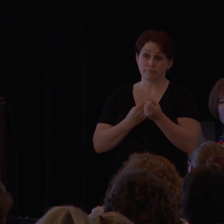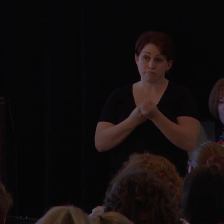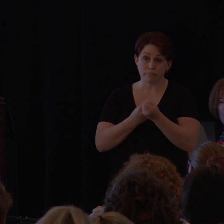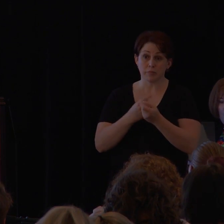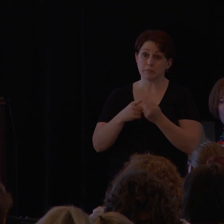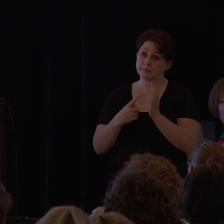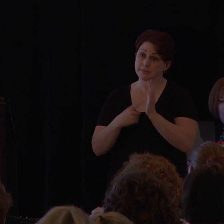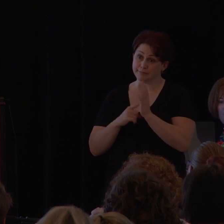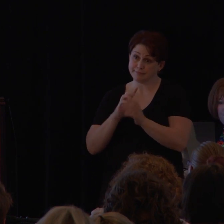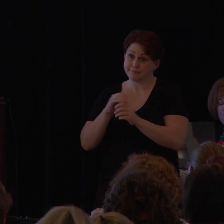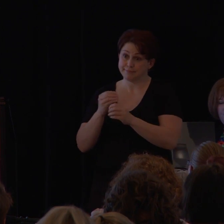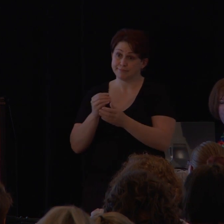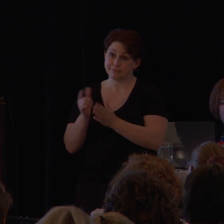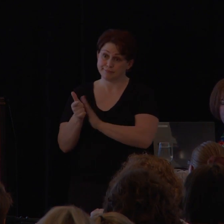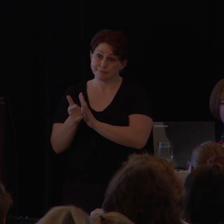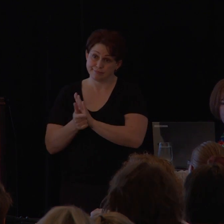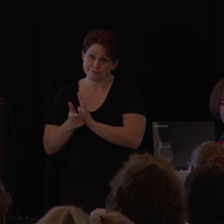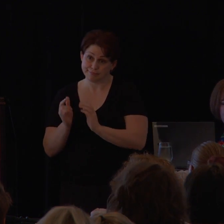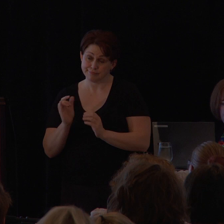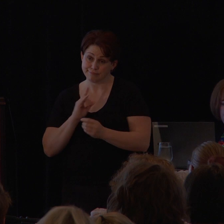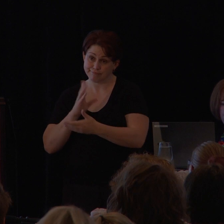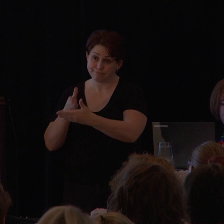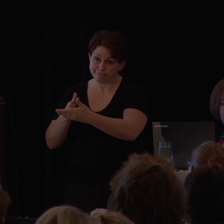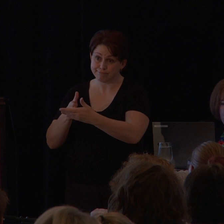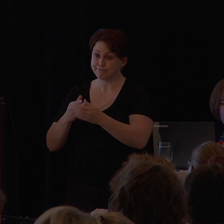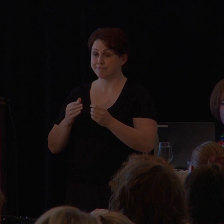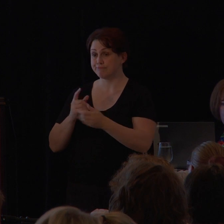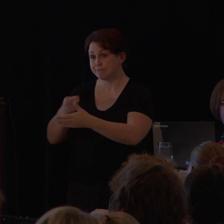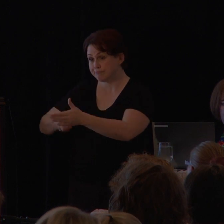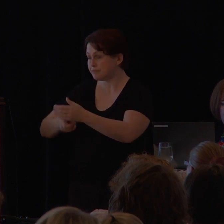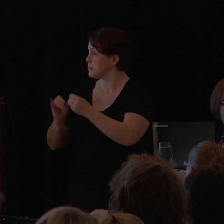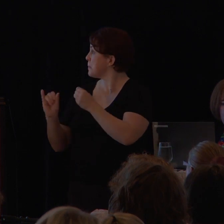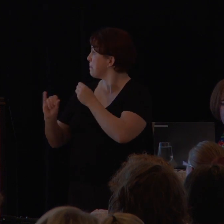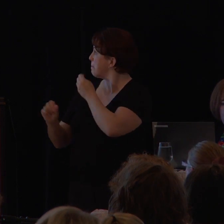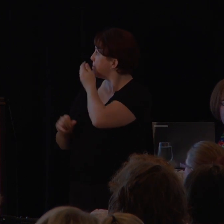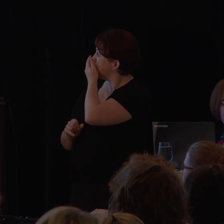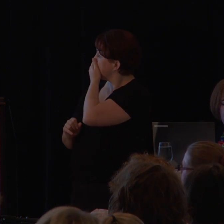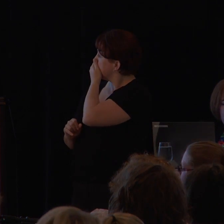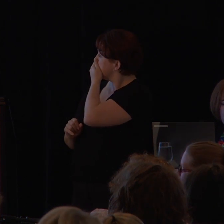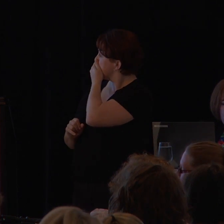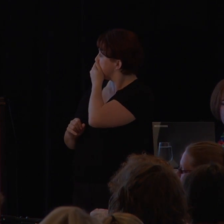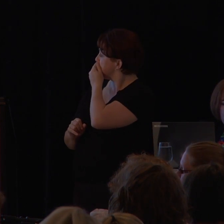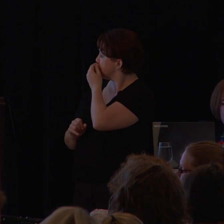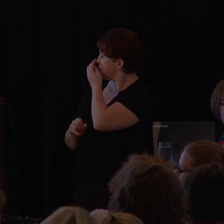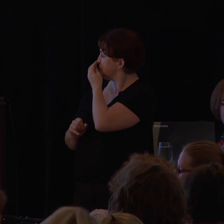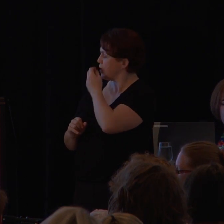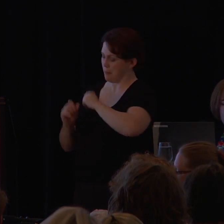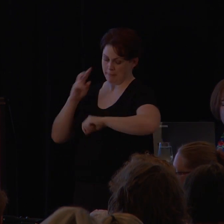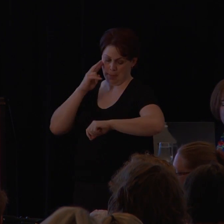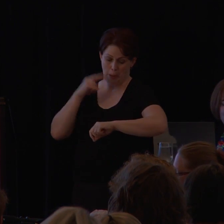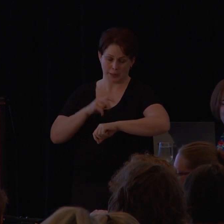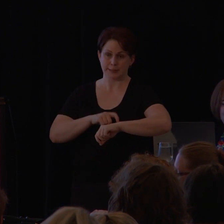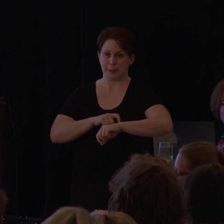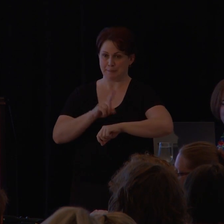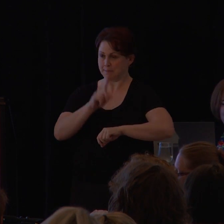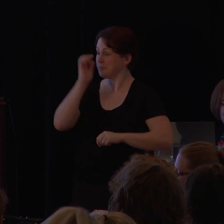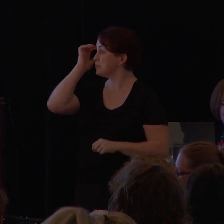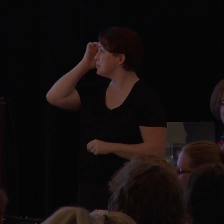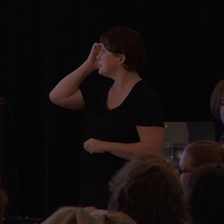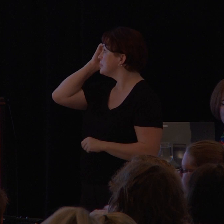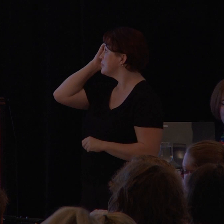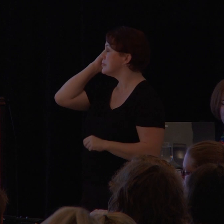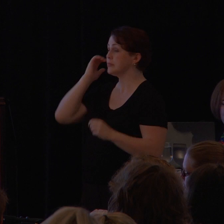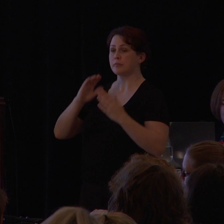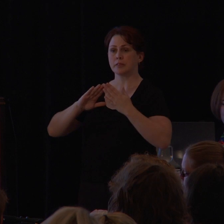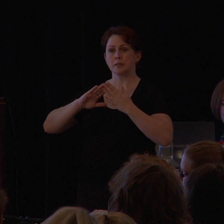legal actions. So next slide. Role of communities, as I've already said, and I must keep my eye on the time here. Role of communities, it